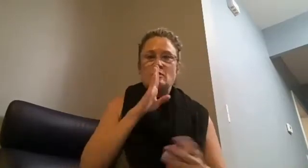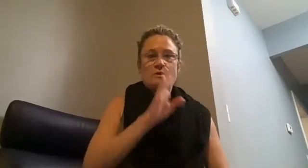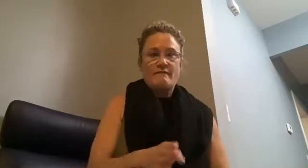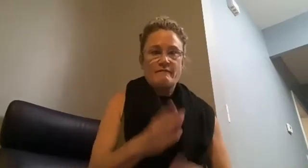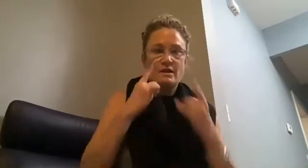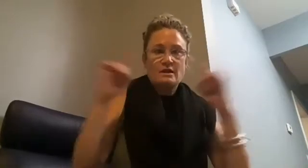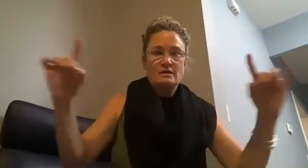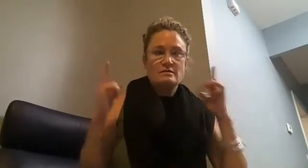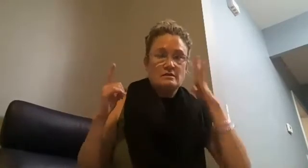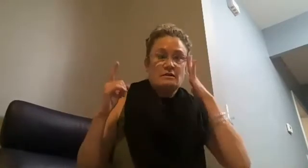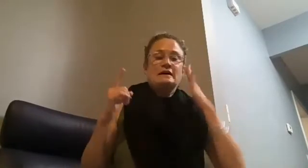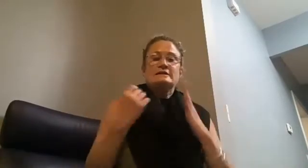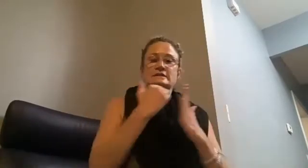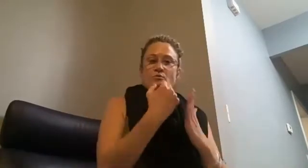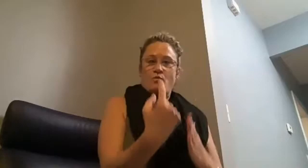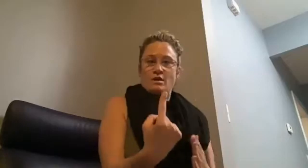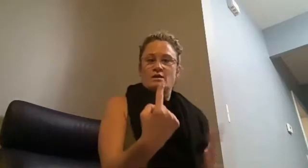we were working step 1, my sponsor was like, "Tell me a